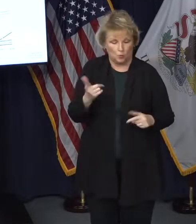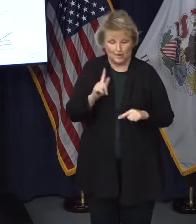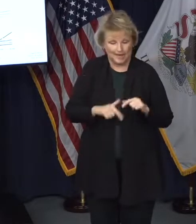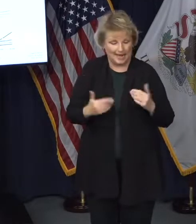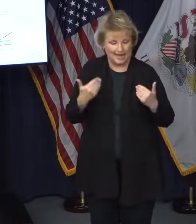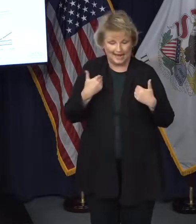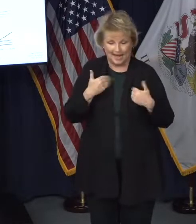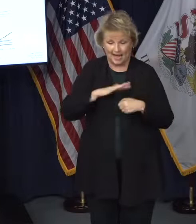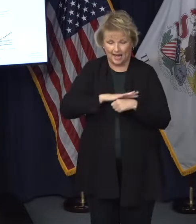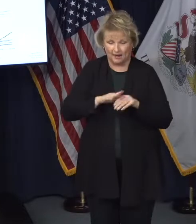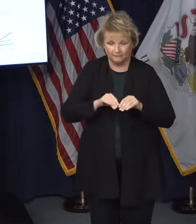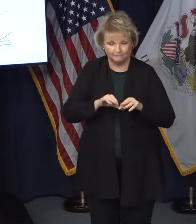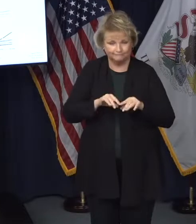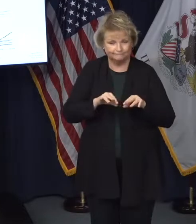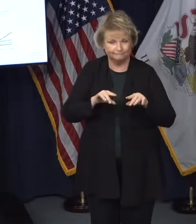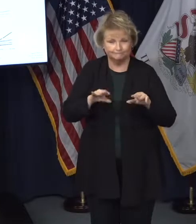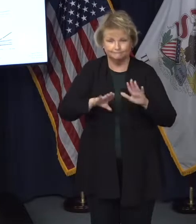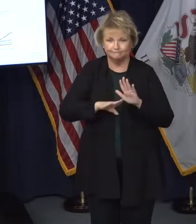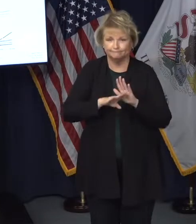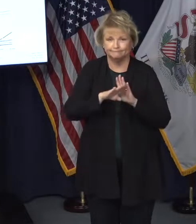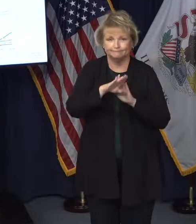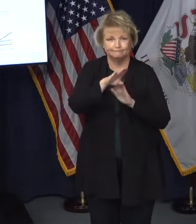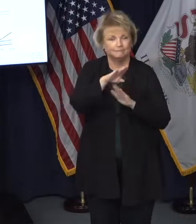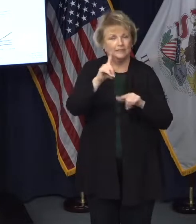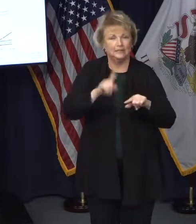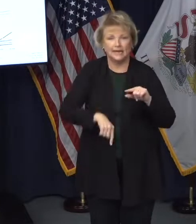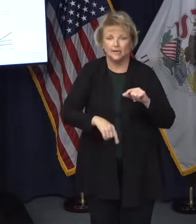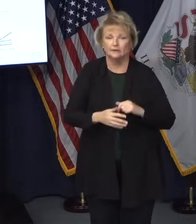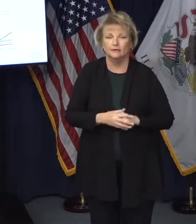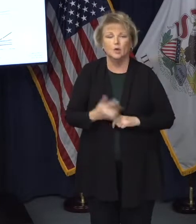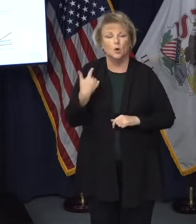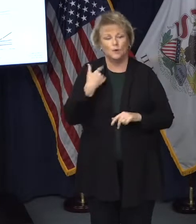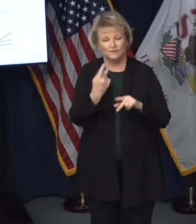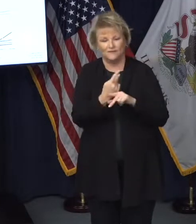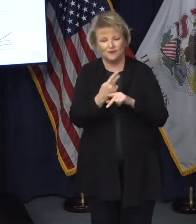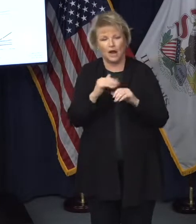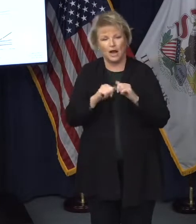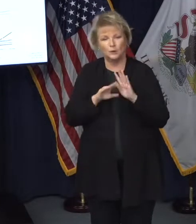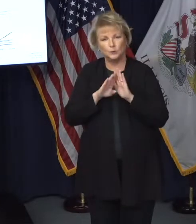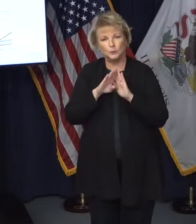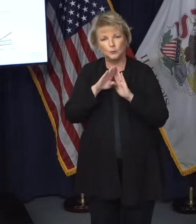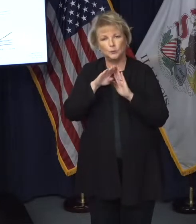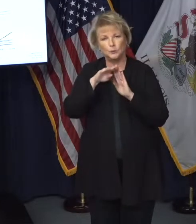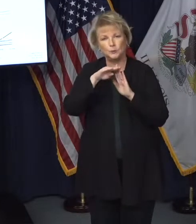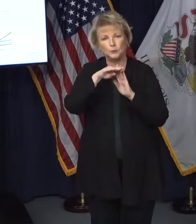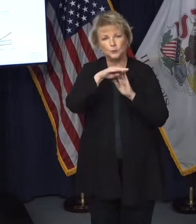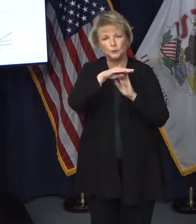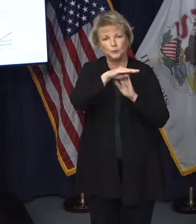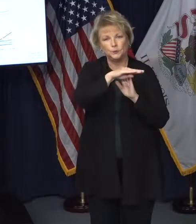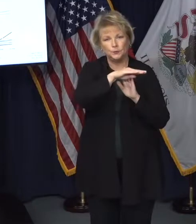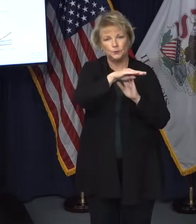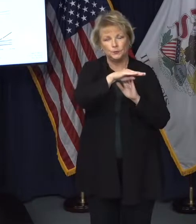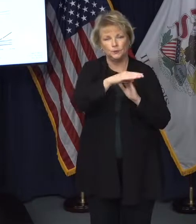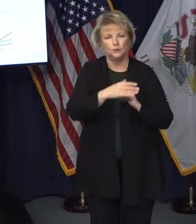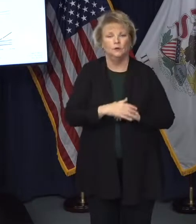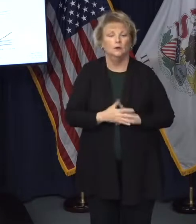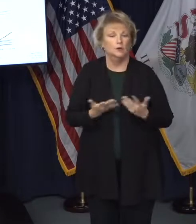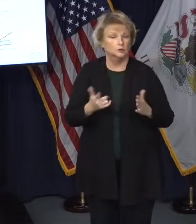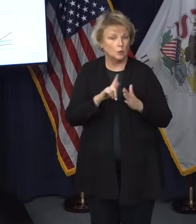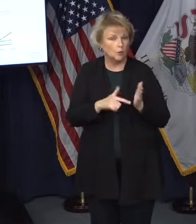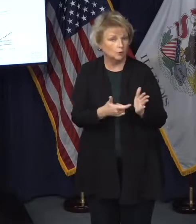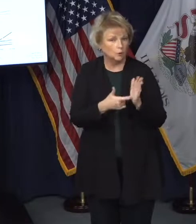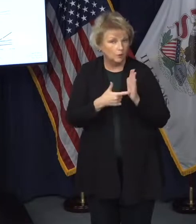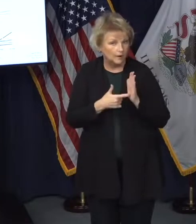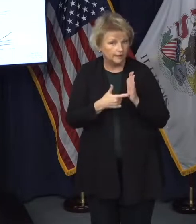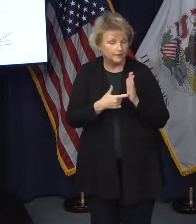this continue at the trajectory that it's been on. We've got to flatten that curve. And so the triggers obviously